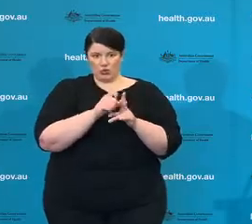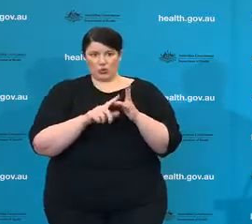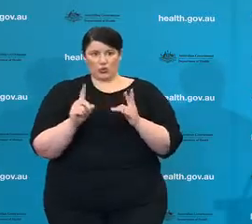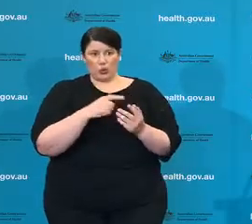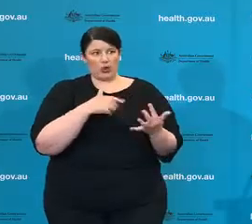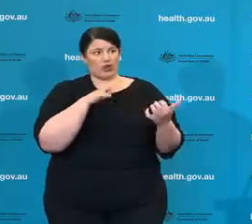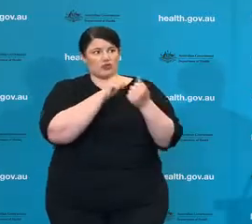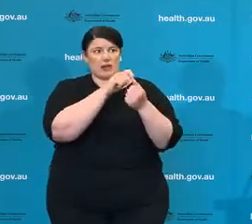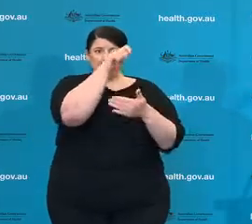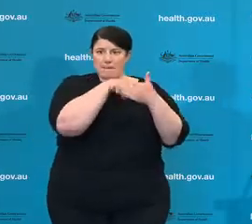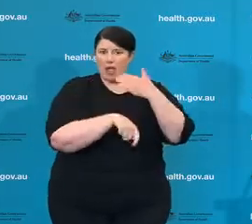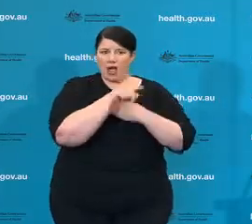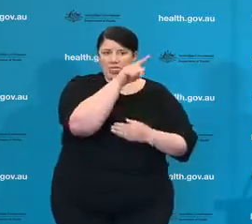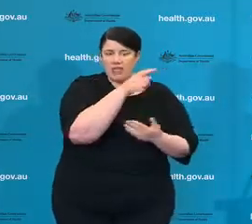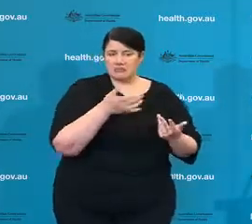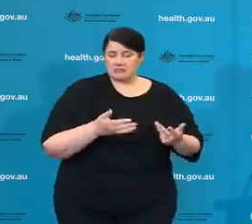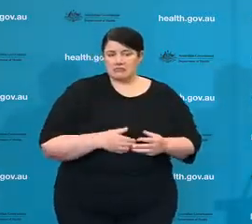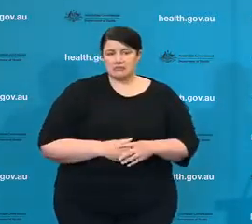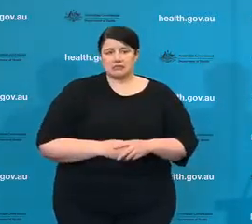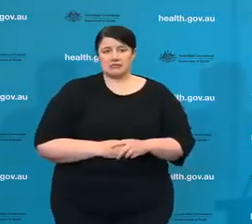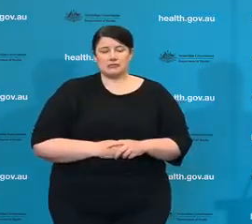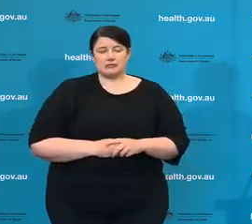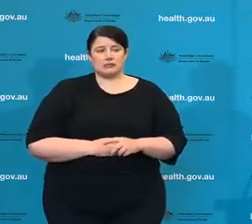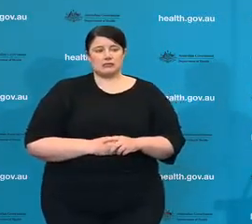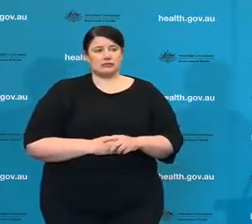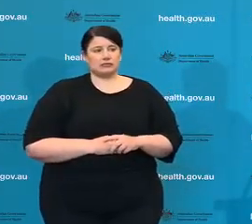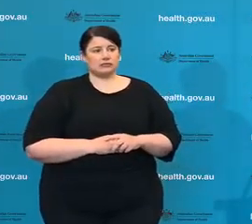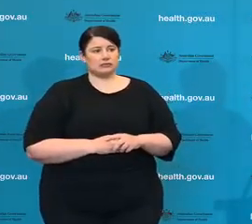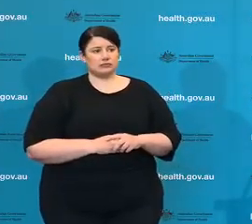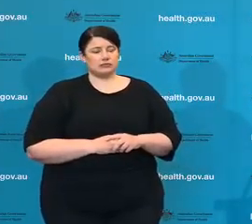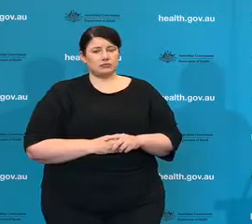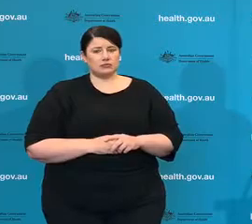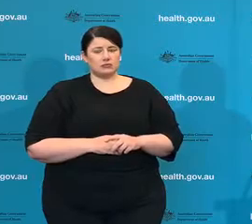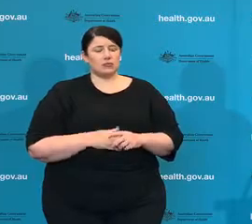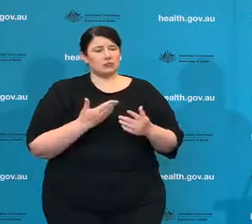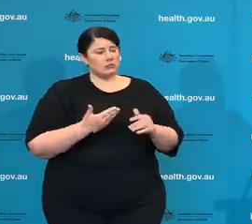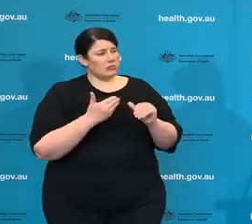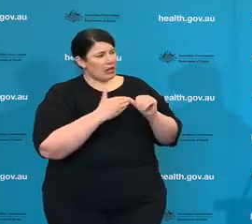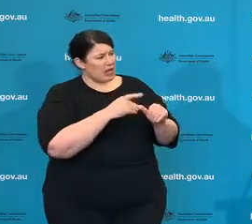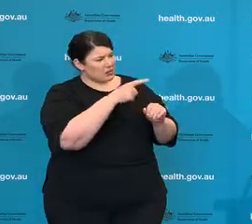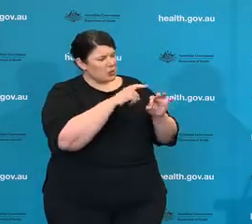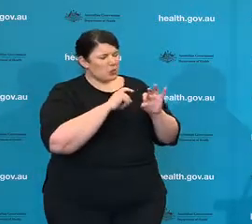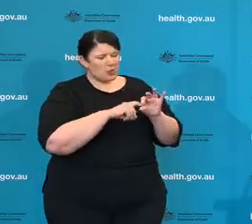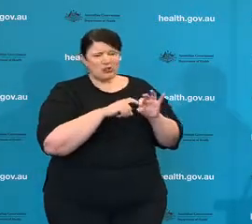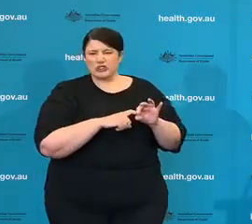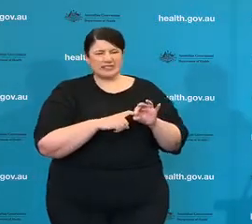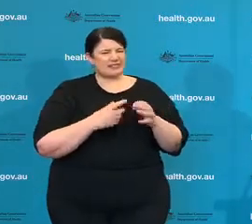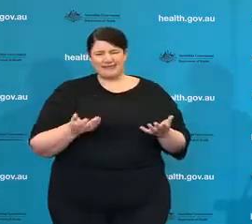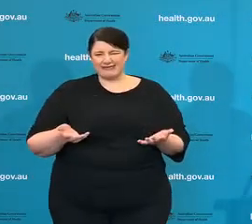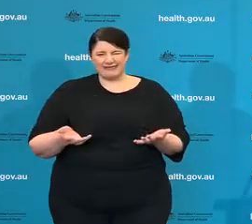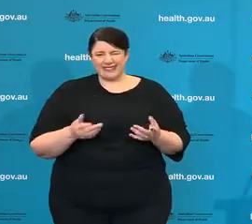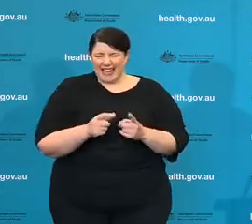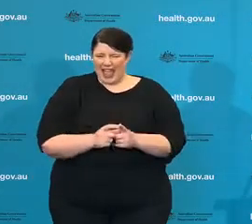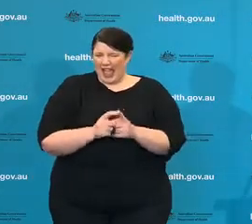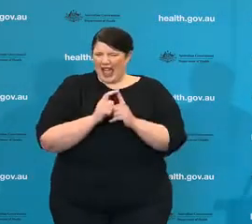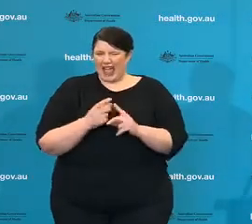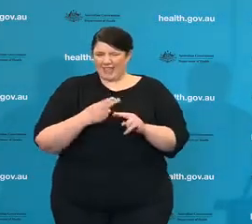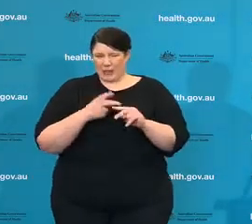vaccine? Well, Claire, with regard to the first one, I think first part of that question, it's very hard for us to say with